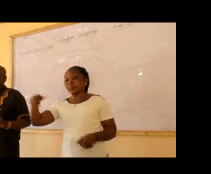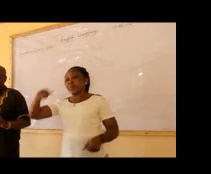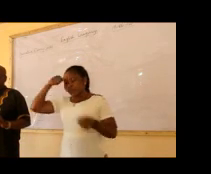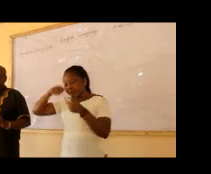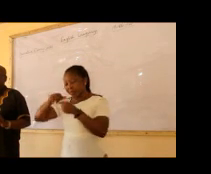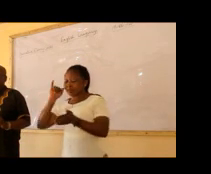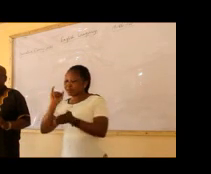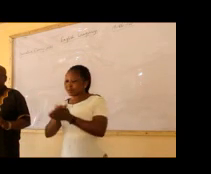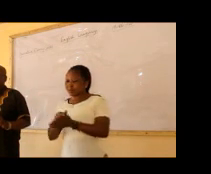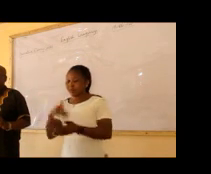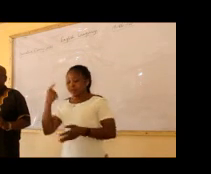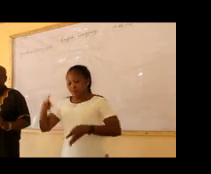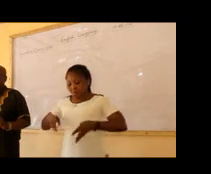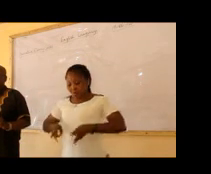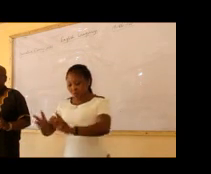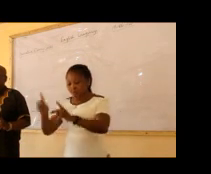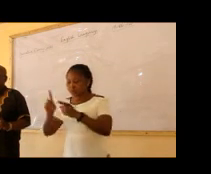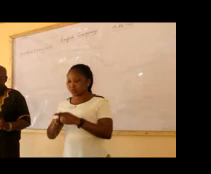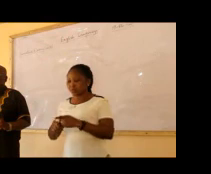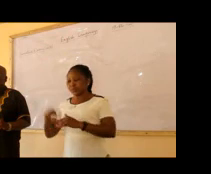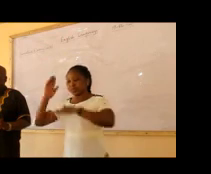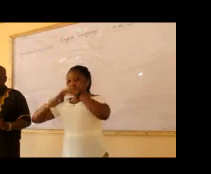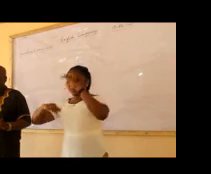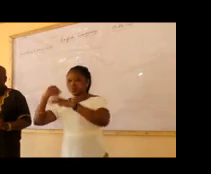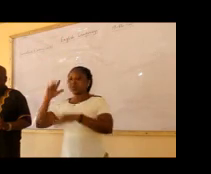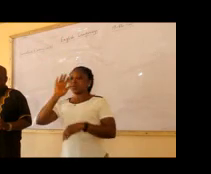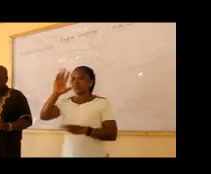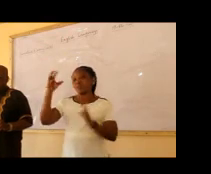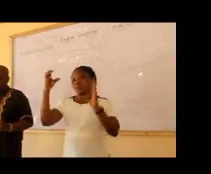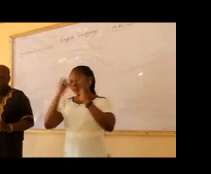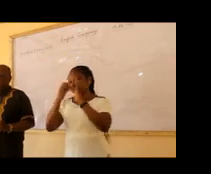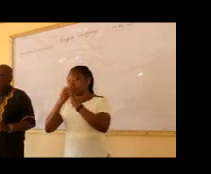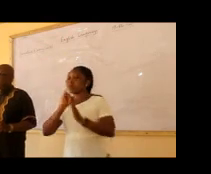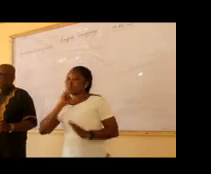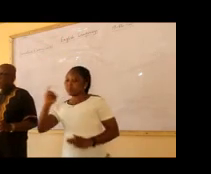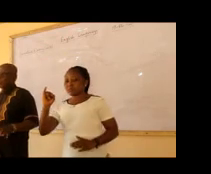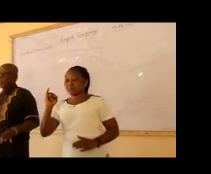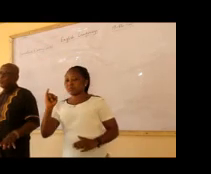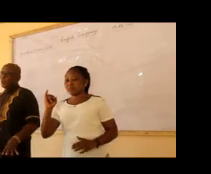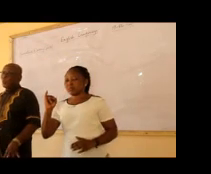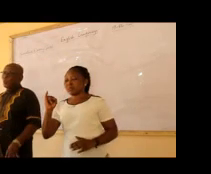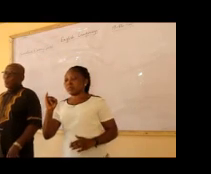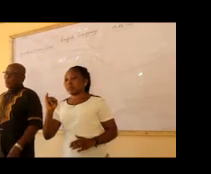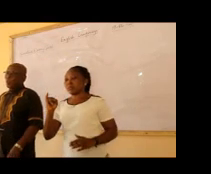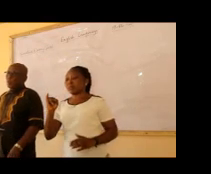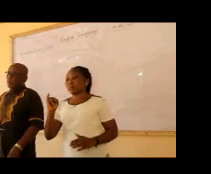Remember that the way to build your paragraph is